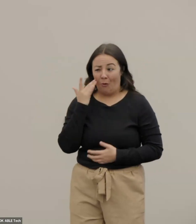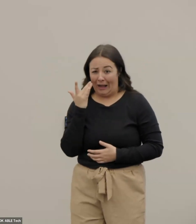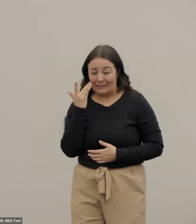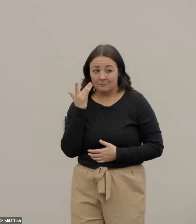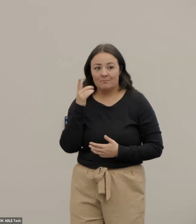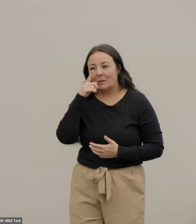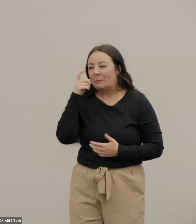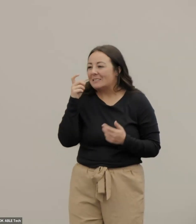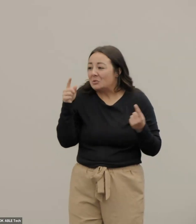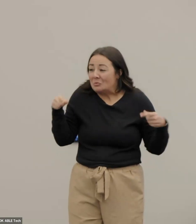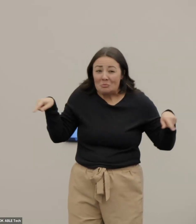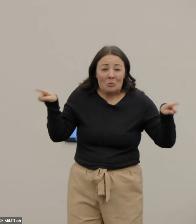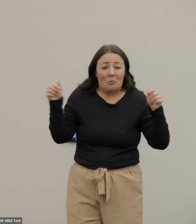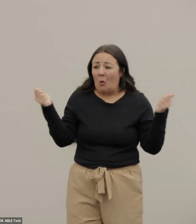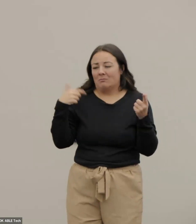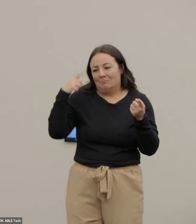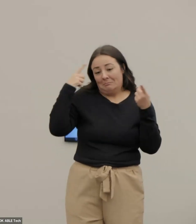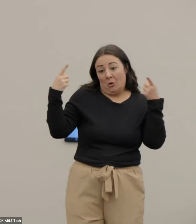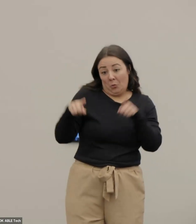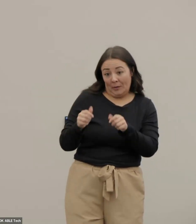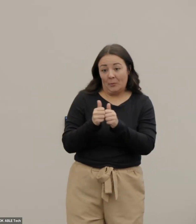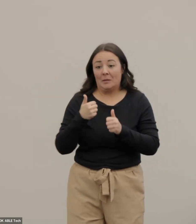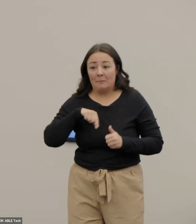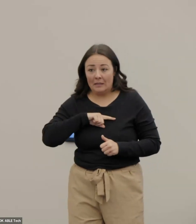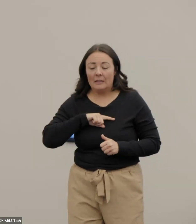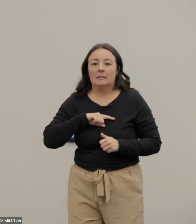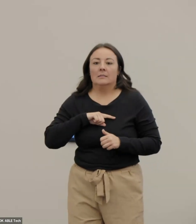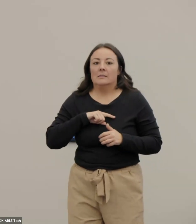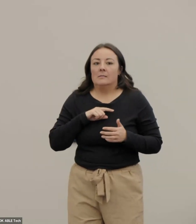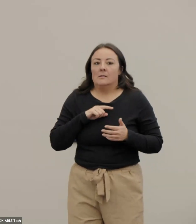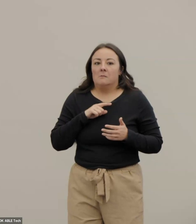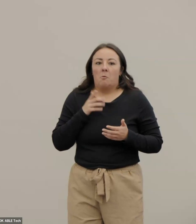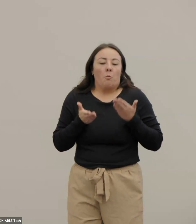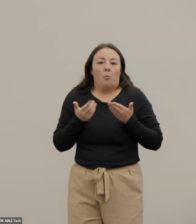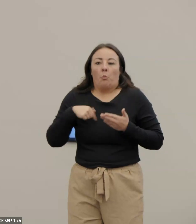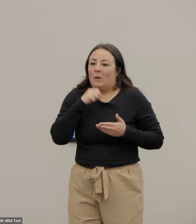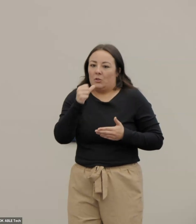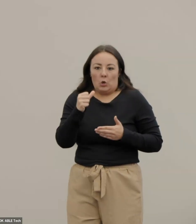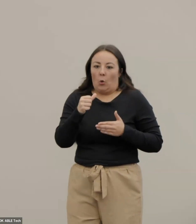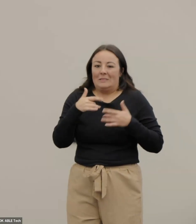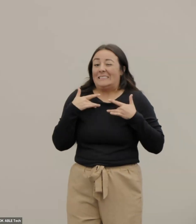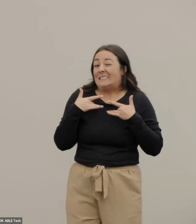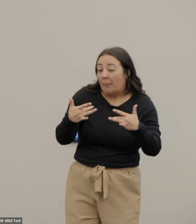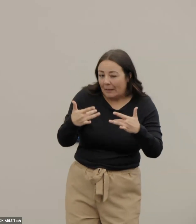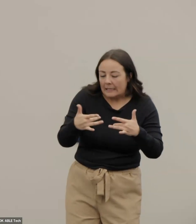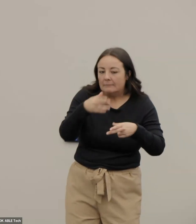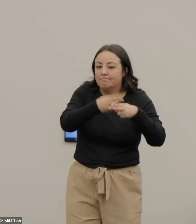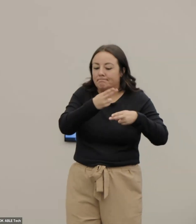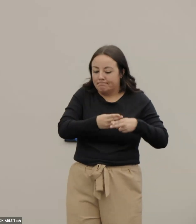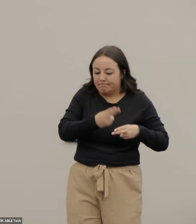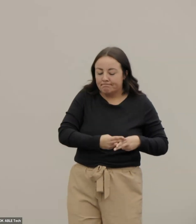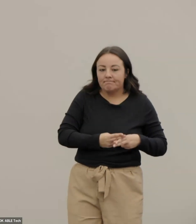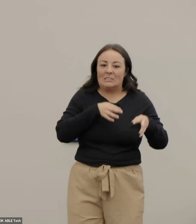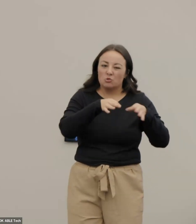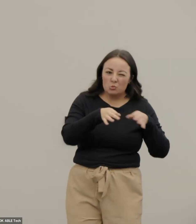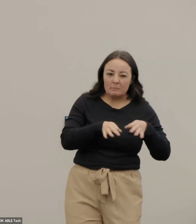this room, we don't tend to name our documents descriptively, right? A lot of times we use